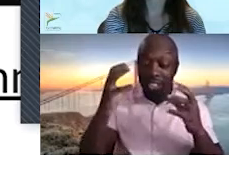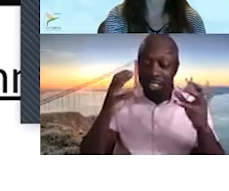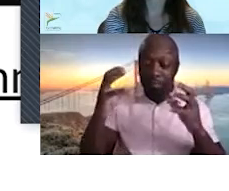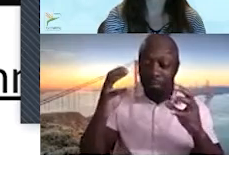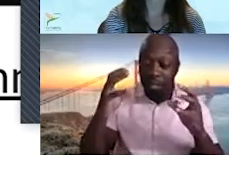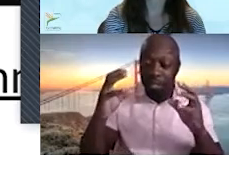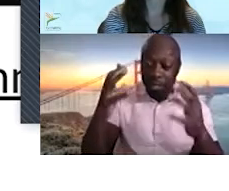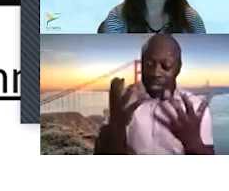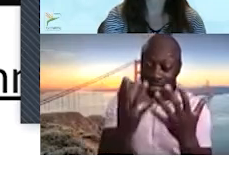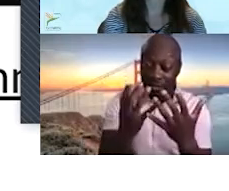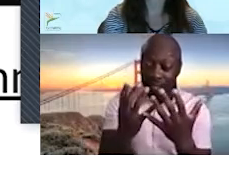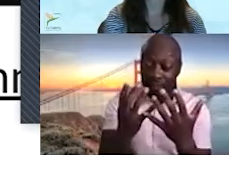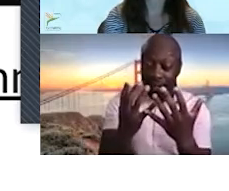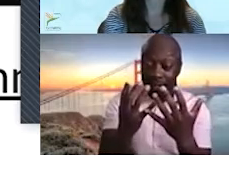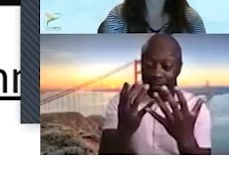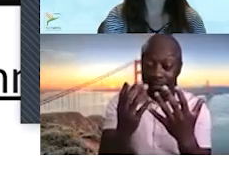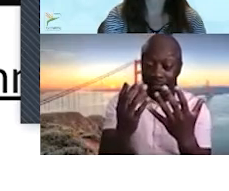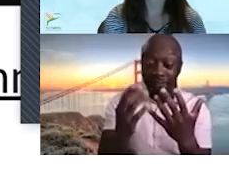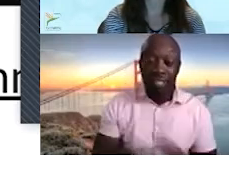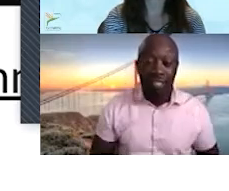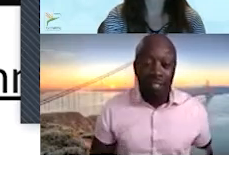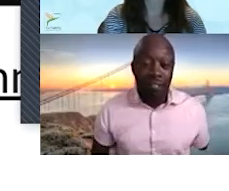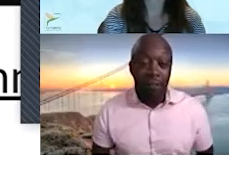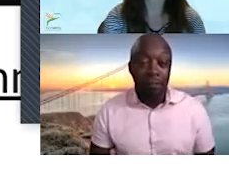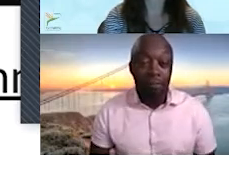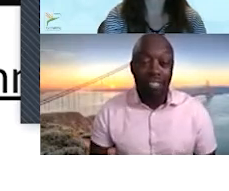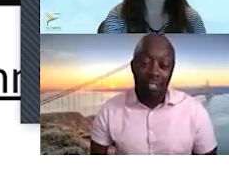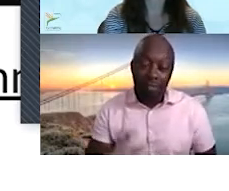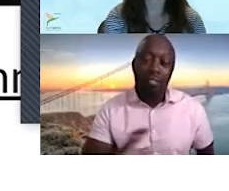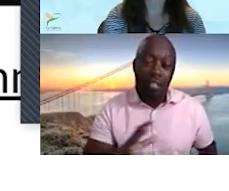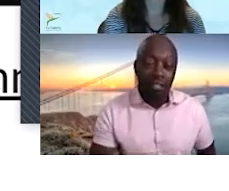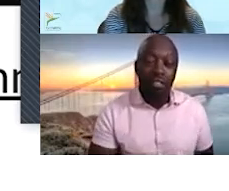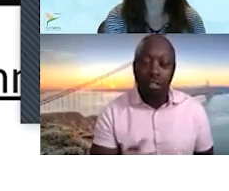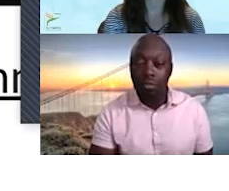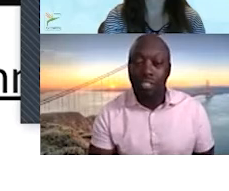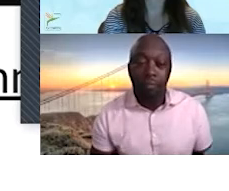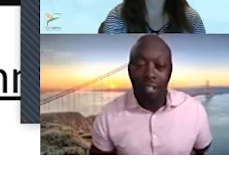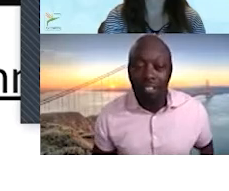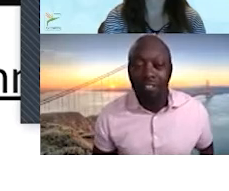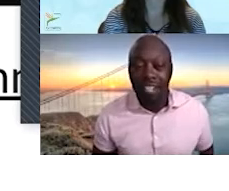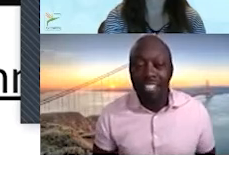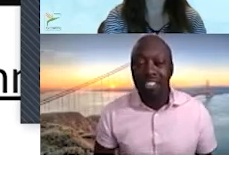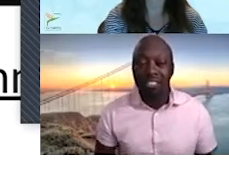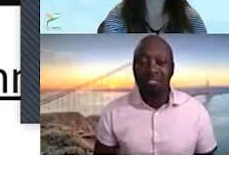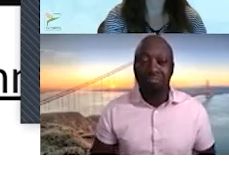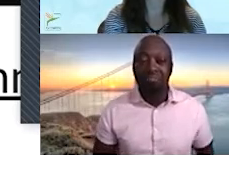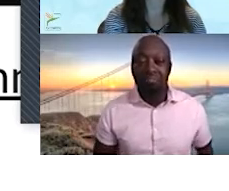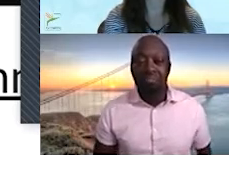your vision is blurry, but you can see right in front of you. So definitely around the 2-3 month